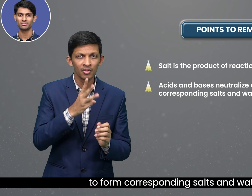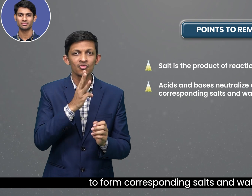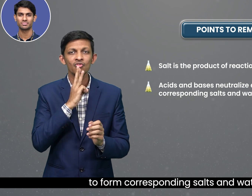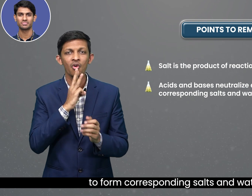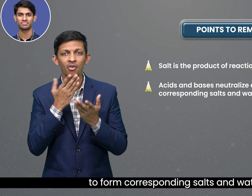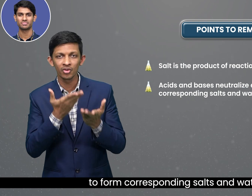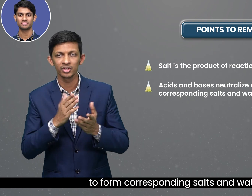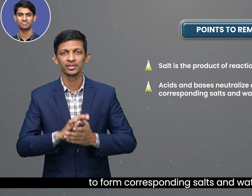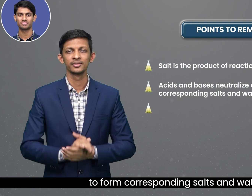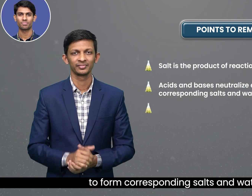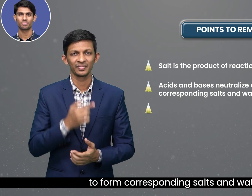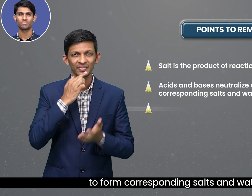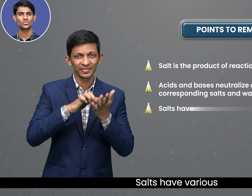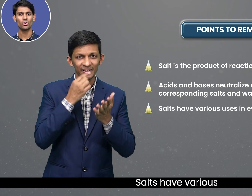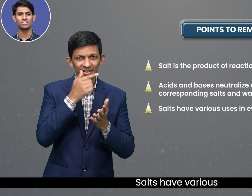water.